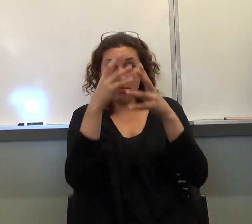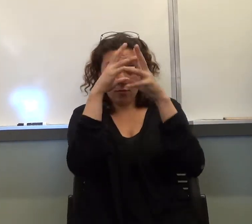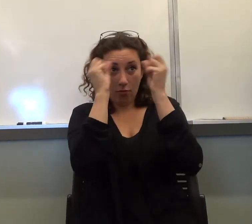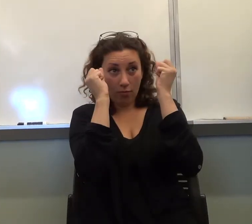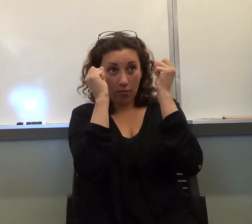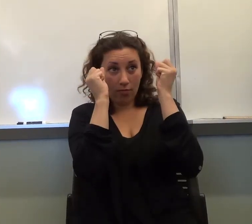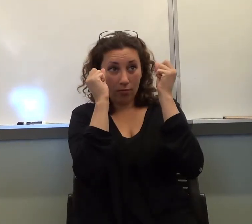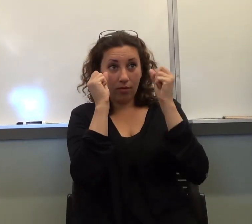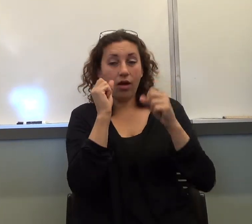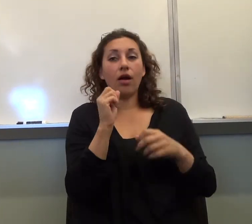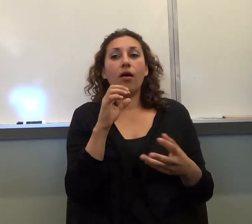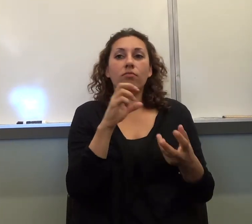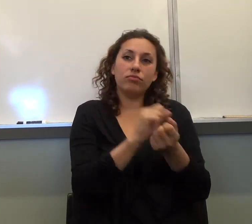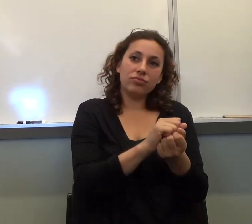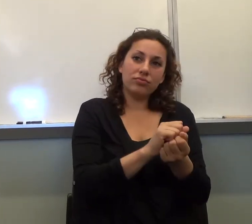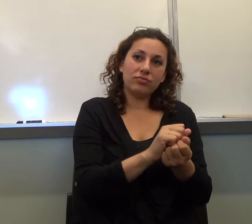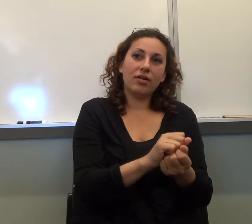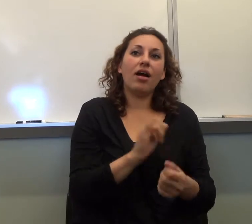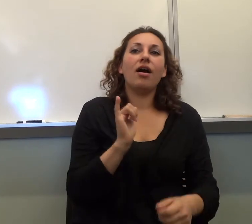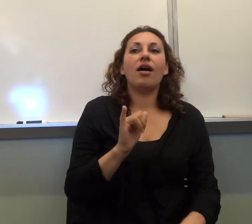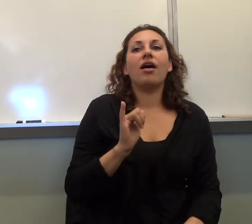4/15 divided by a minus 8/25.